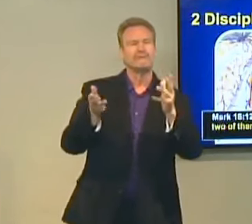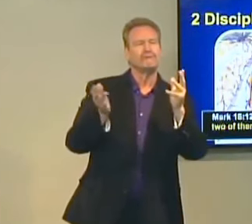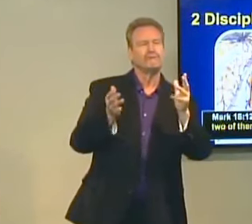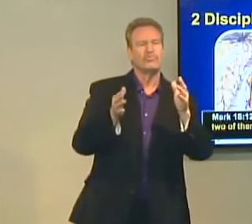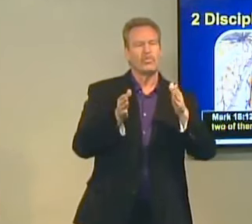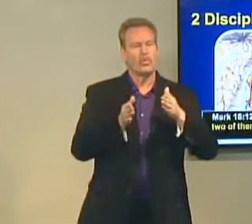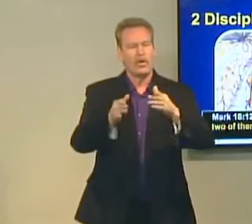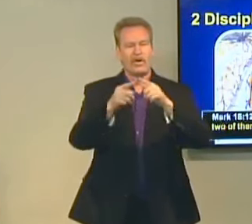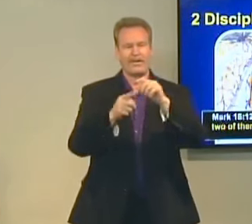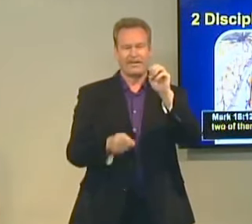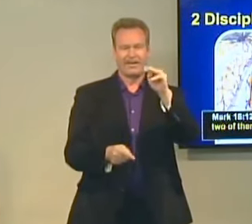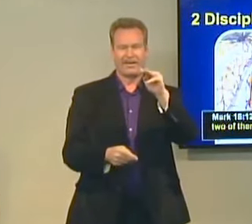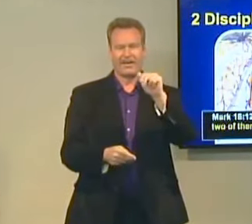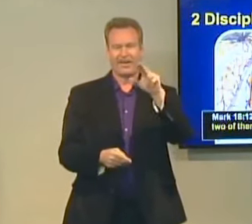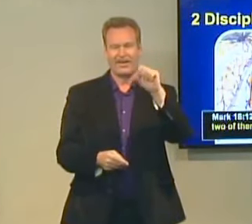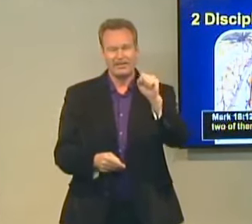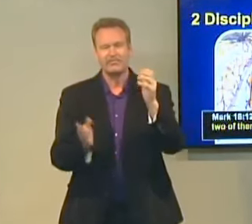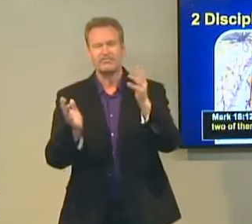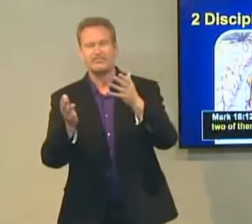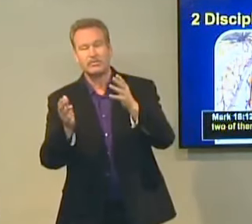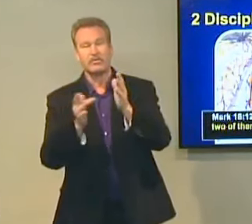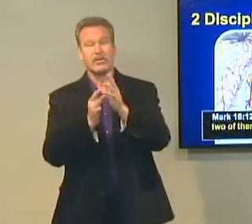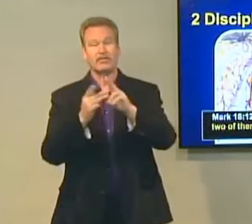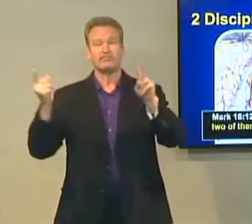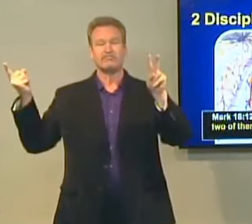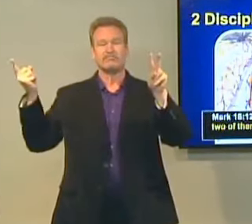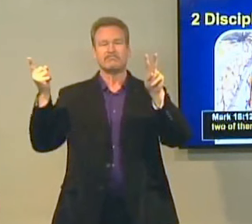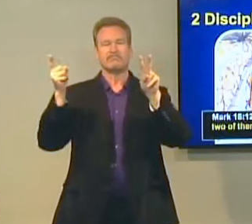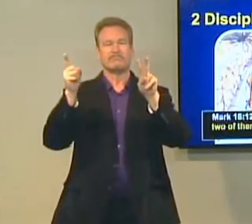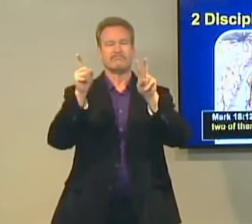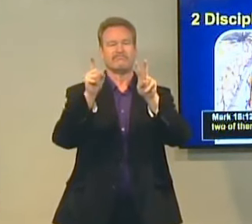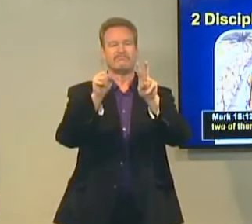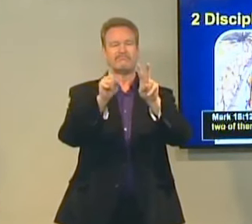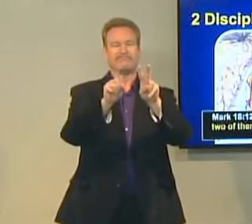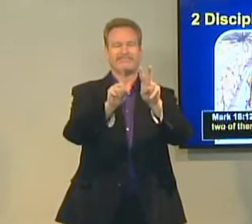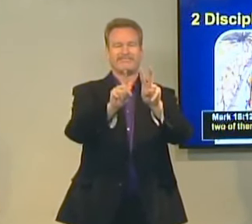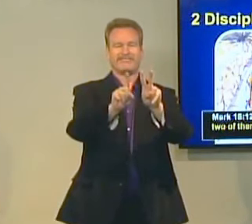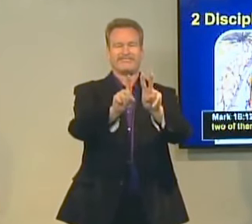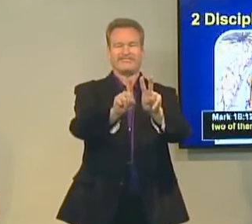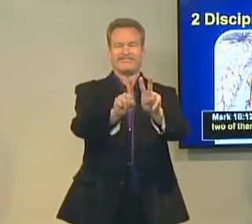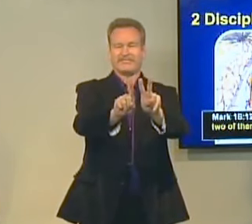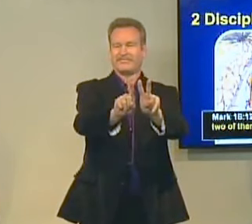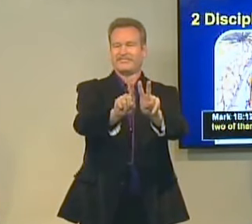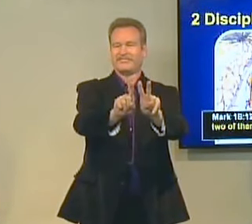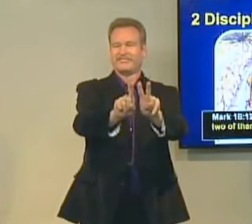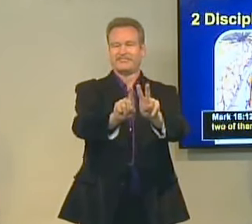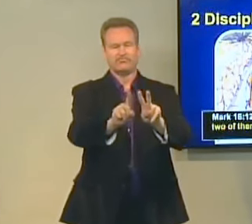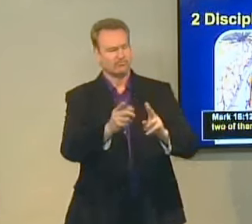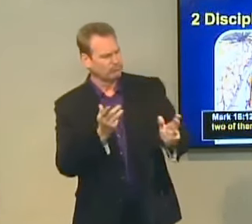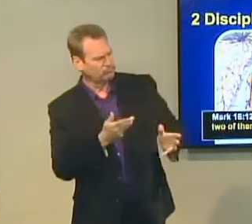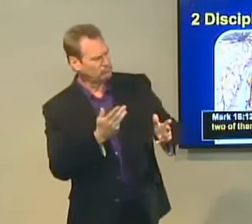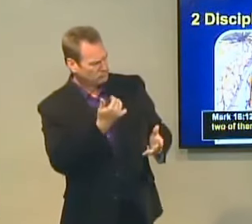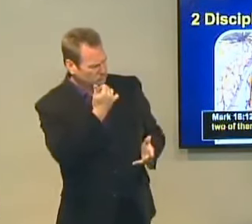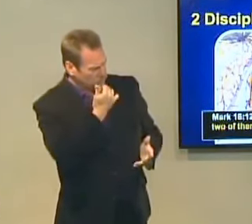The fourth appearance. Was the two disciples. On the road. To. Emmaus. Jesus came up. And talked